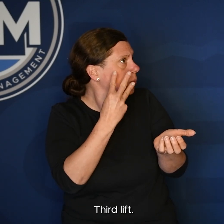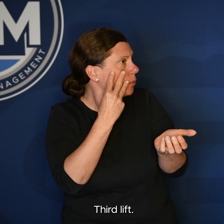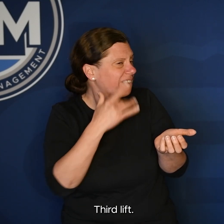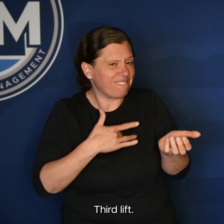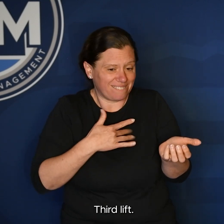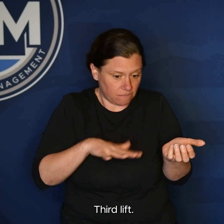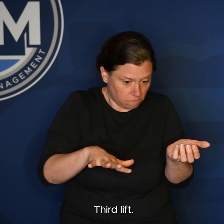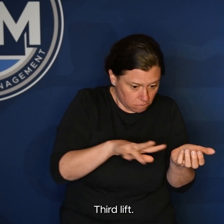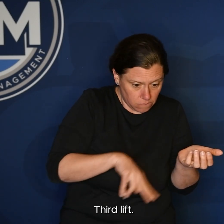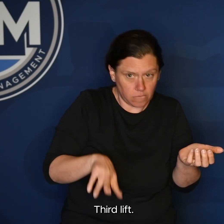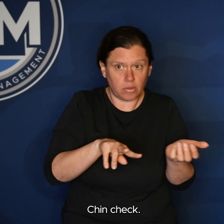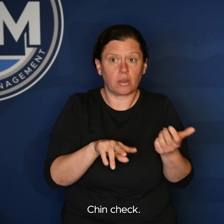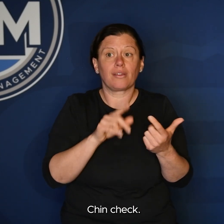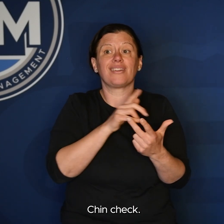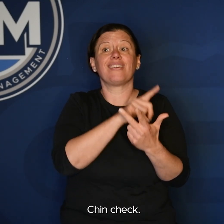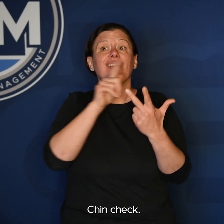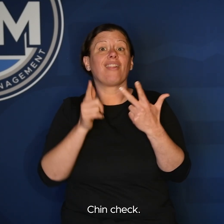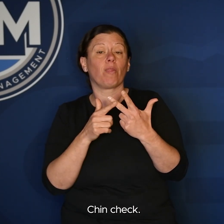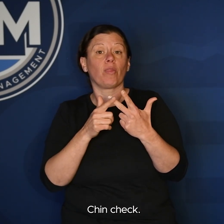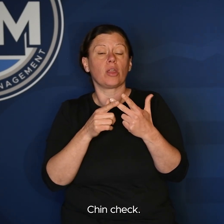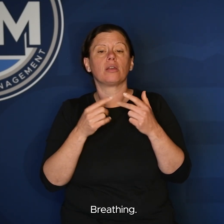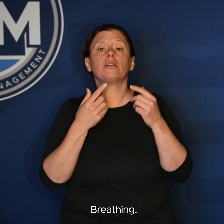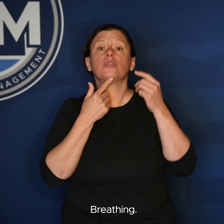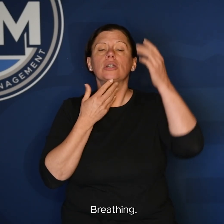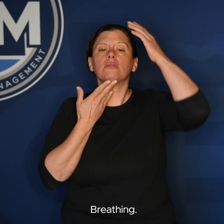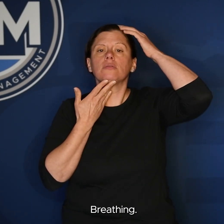Third, lift chin, check breathing.